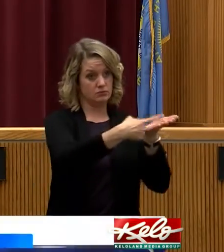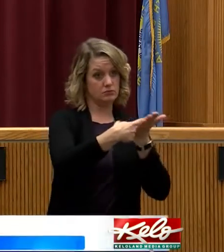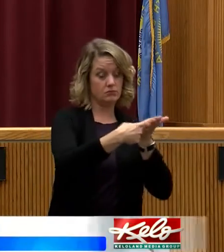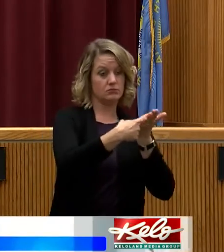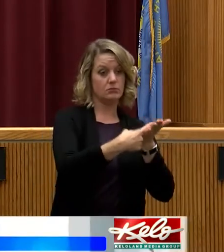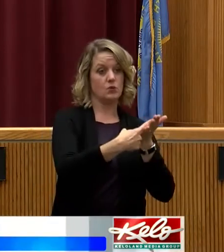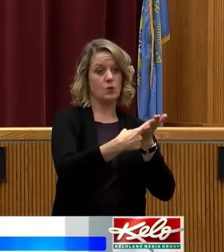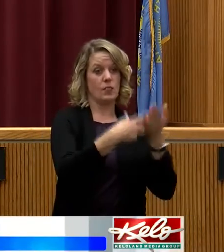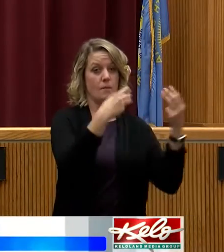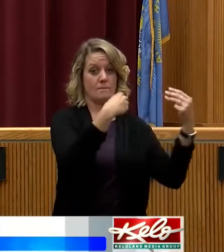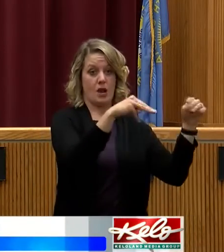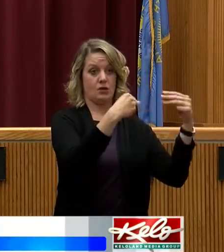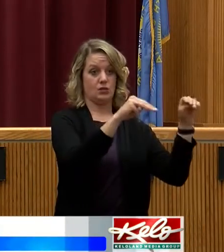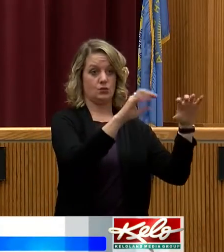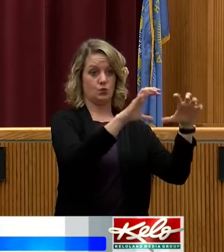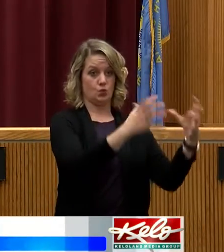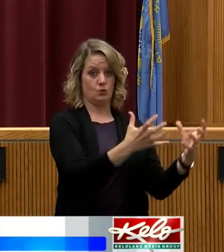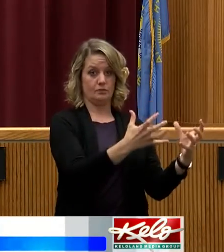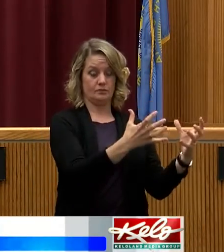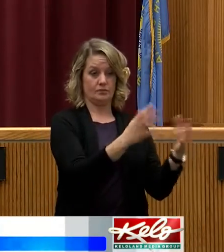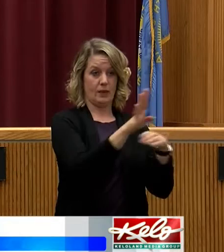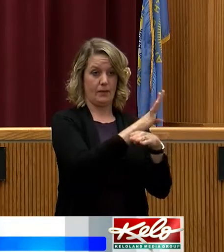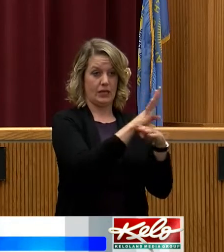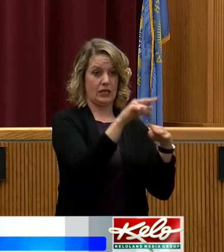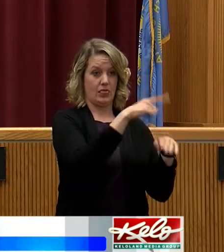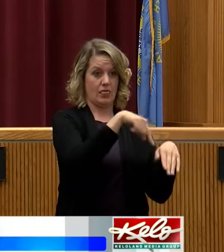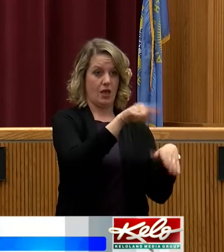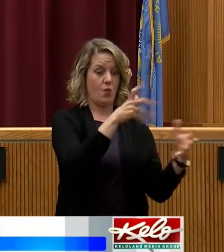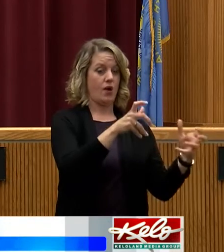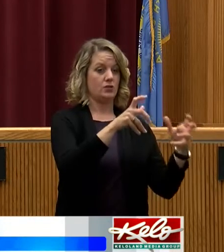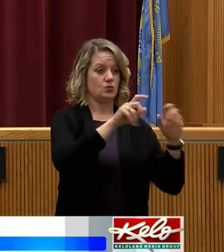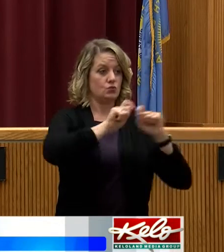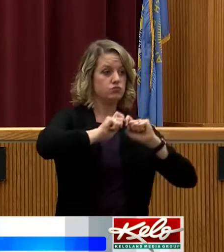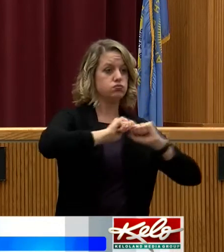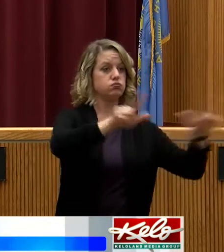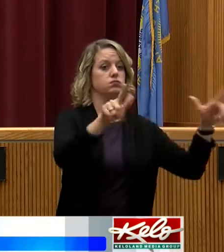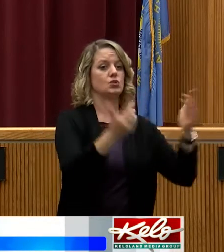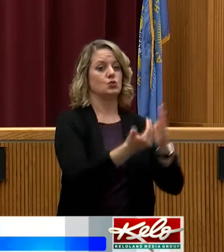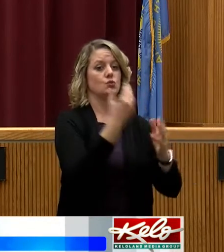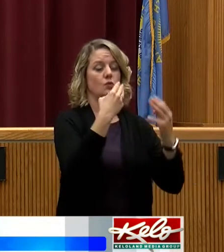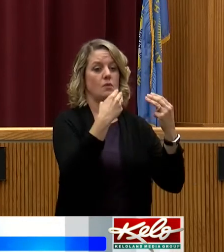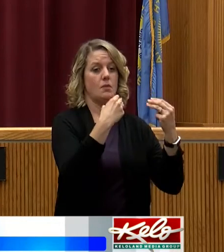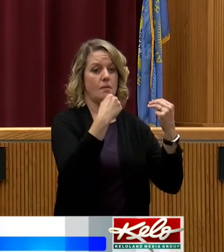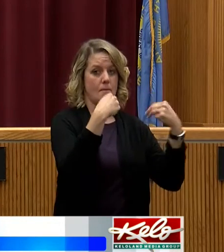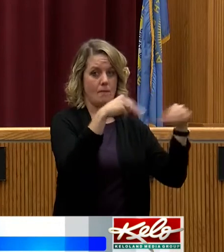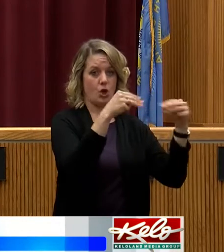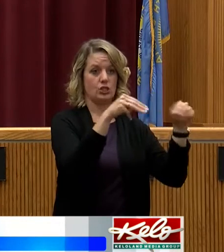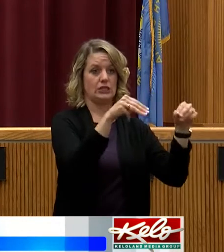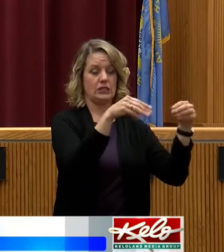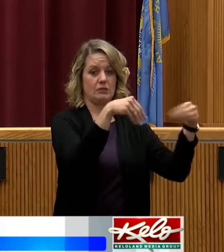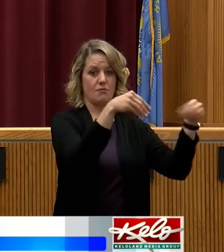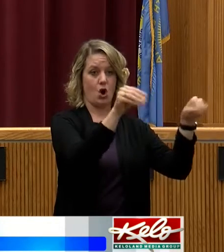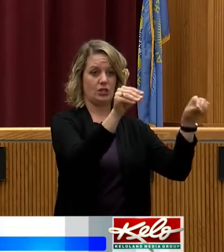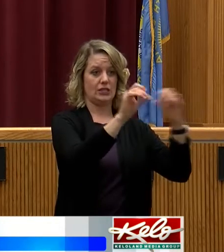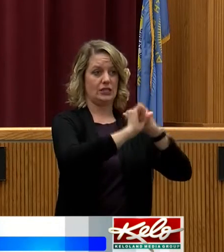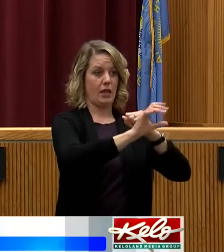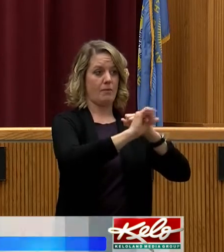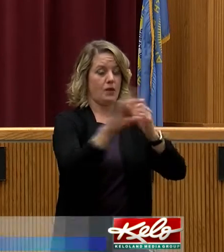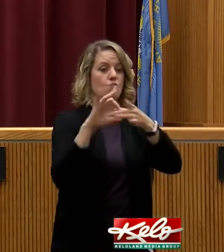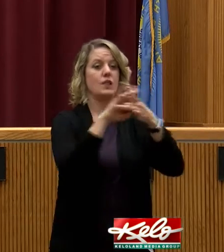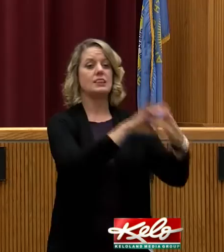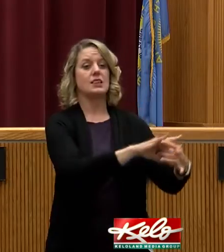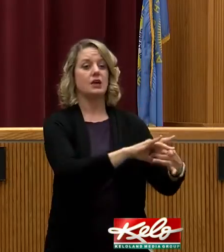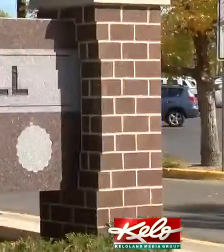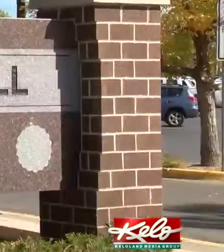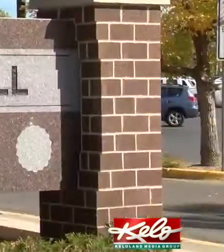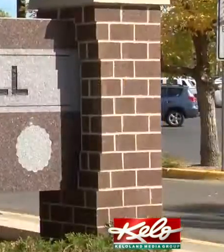a firm to help launch a new marketing campaign, a professional marketing campaign around the